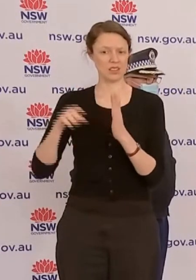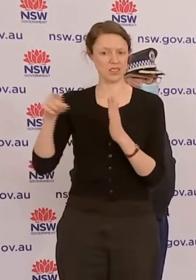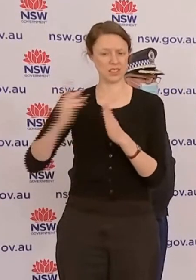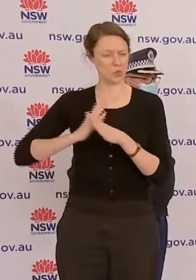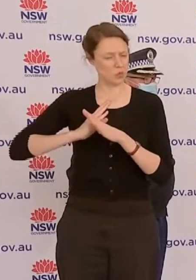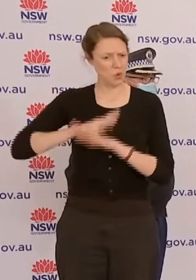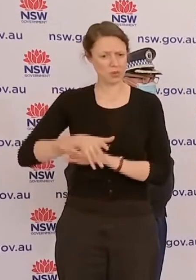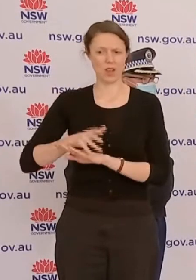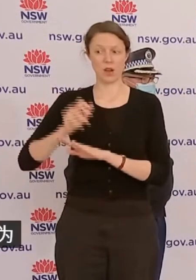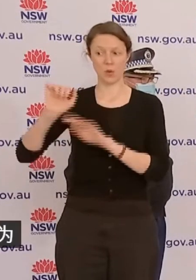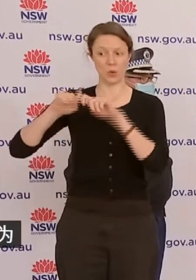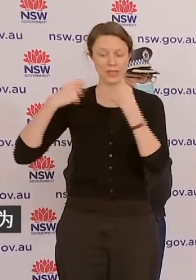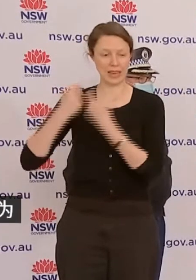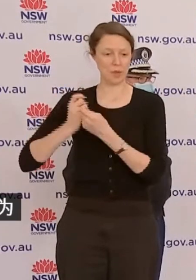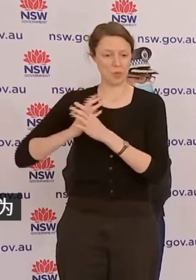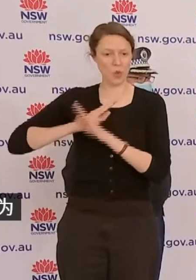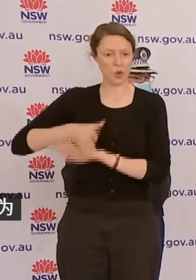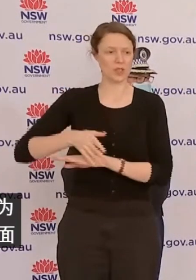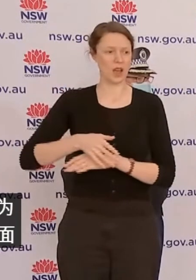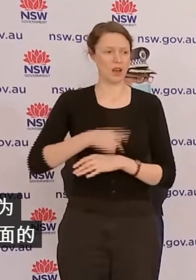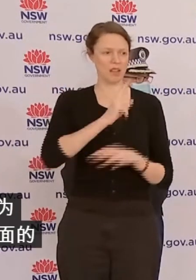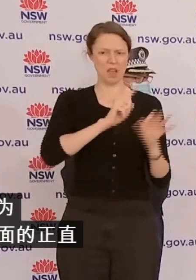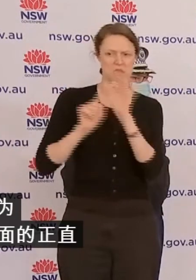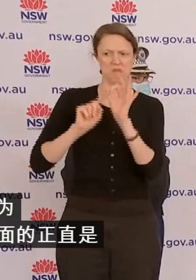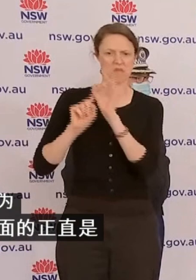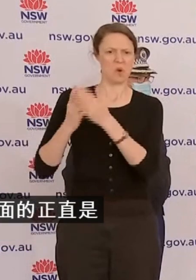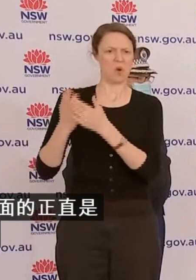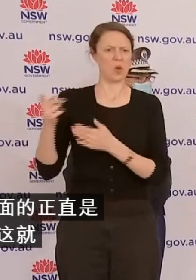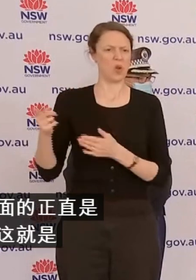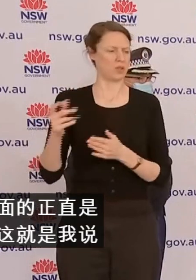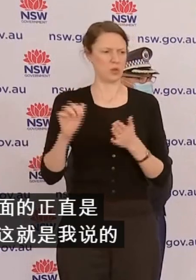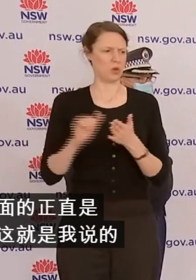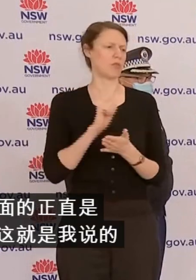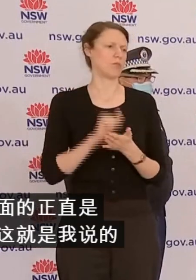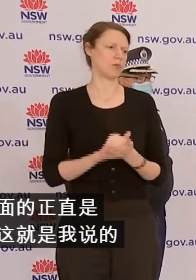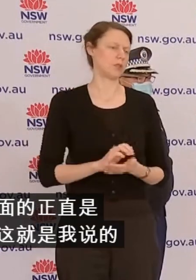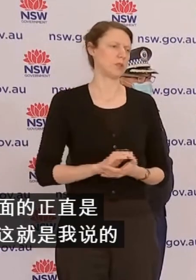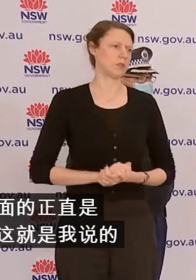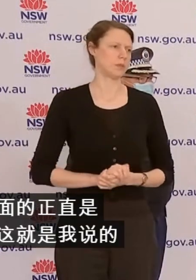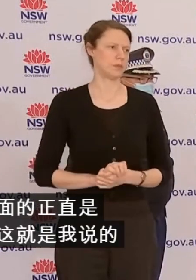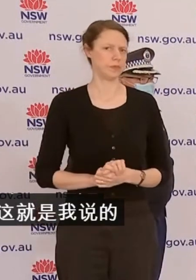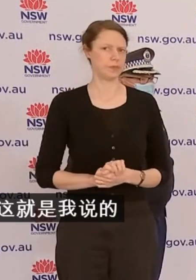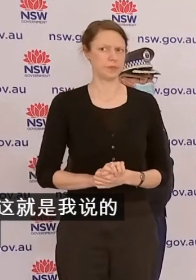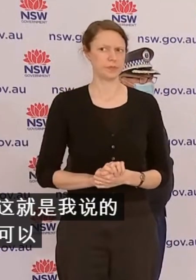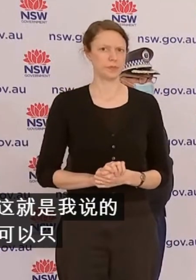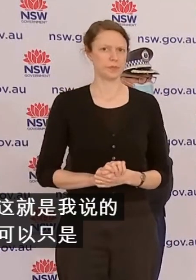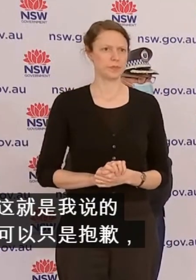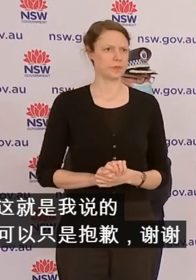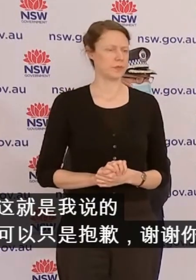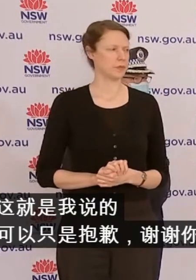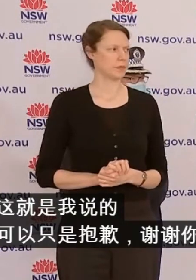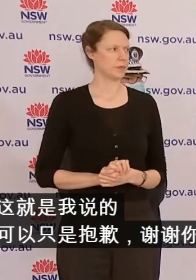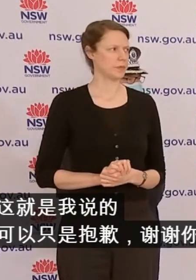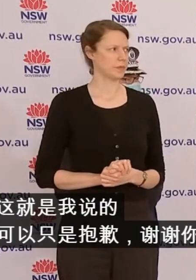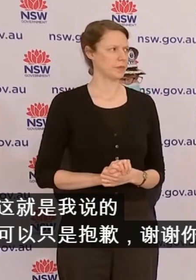what I would see then as her integrity in terms of her decision making was not appropriate. That's what I was really saying. Sorry, can I just...